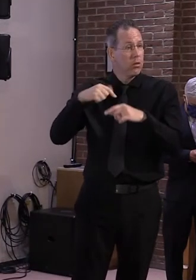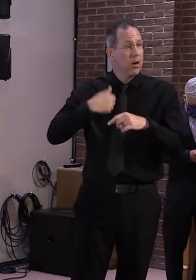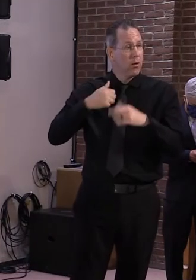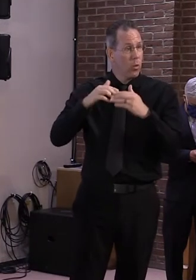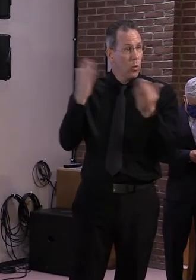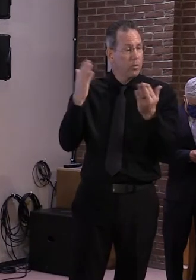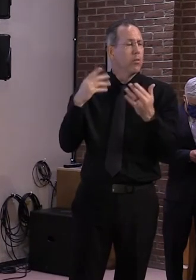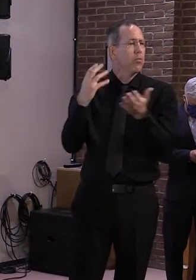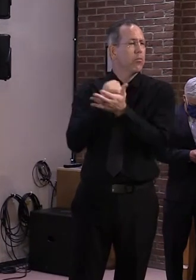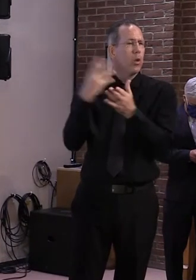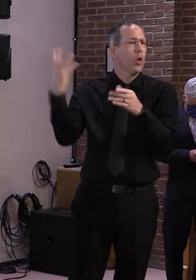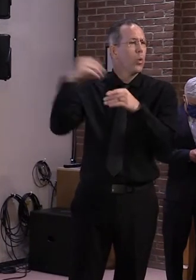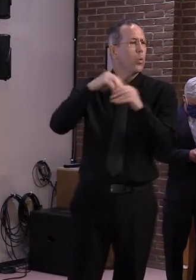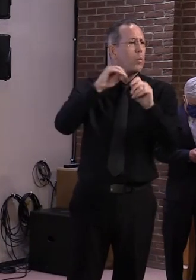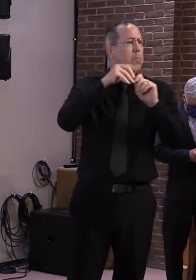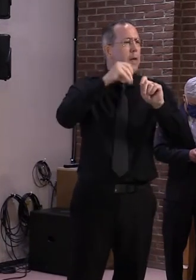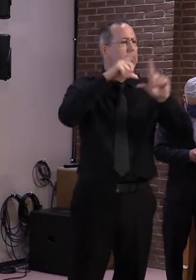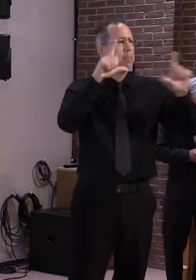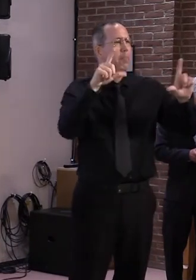Okay, thank you very much.